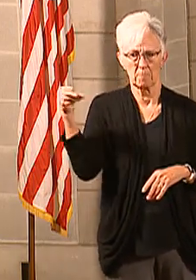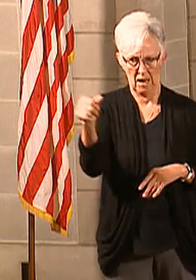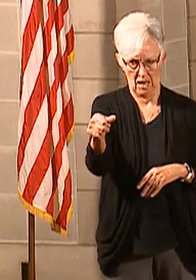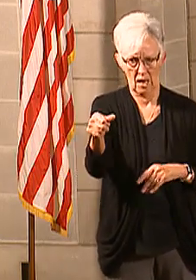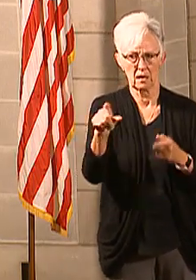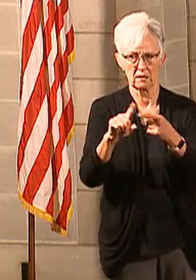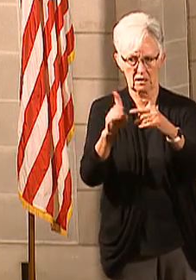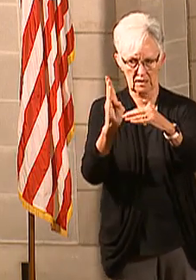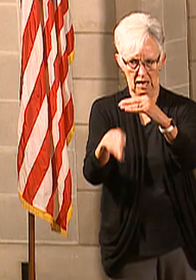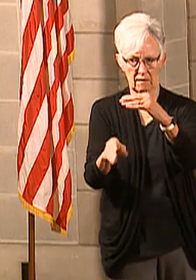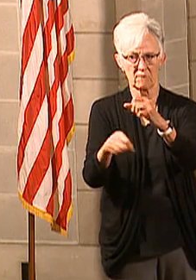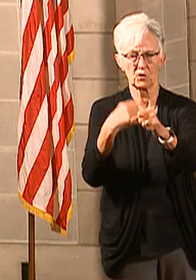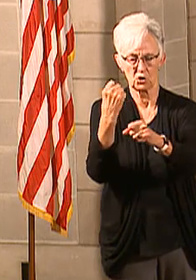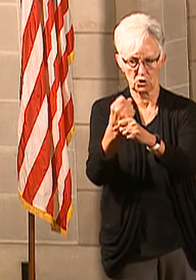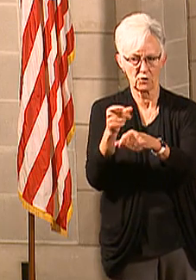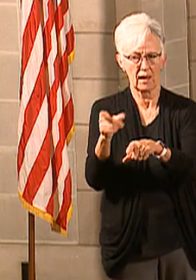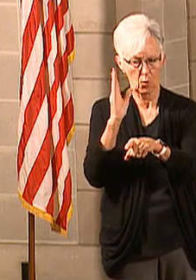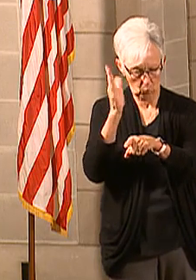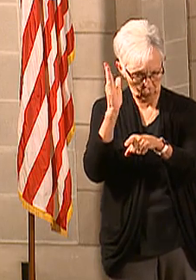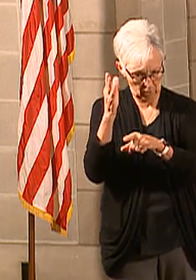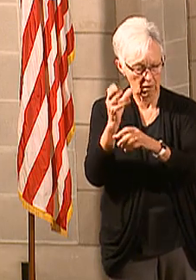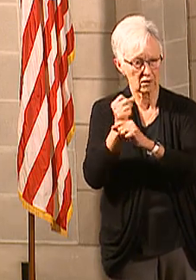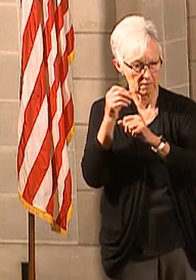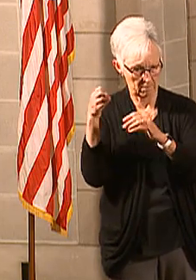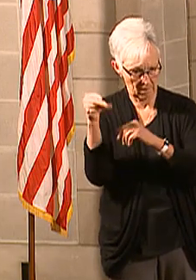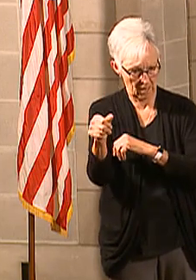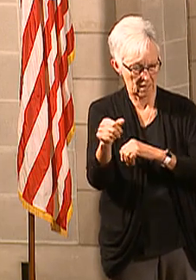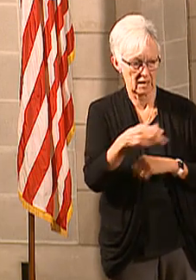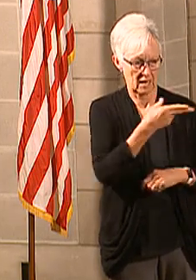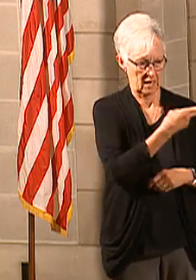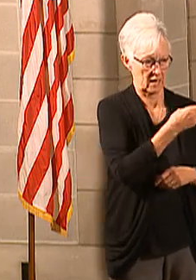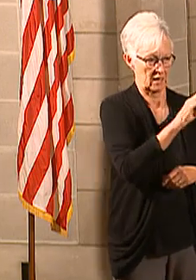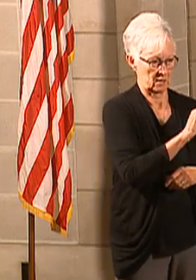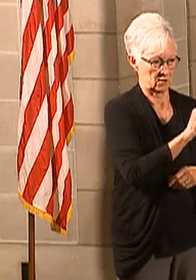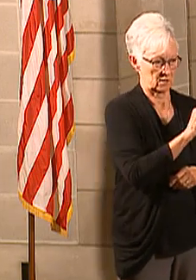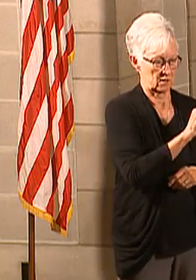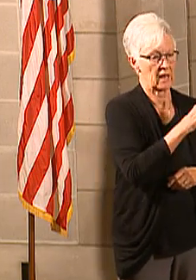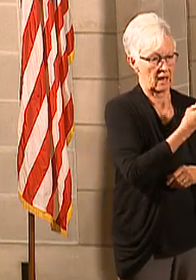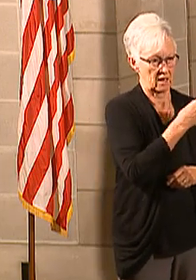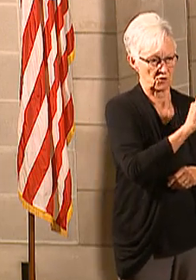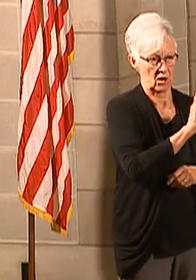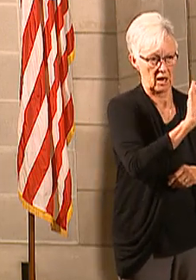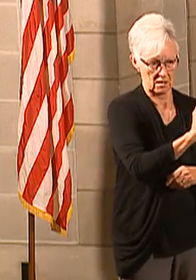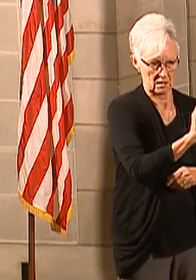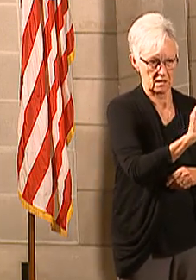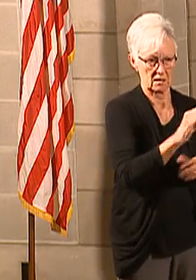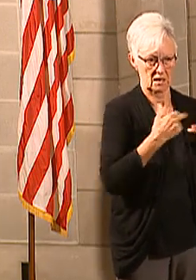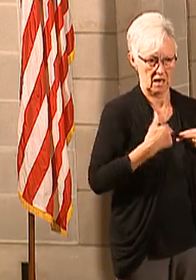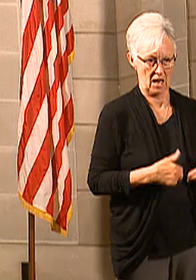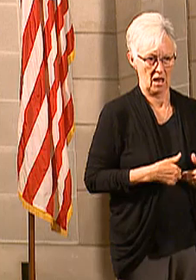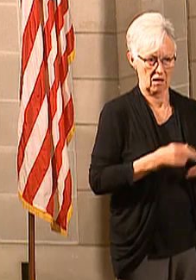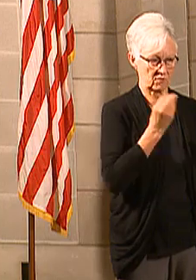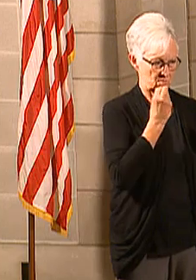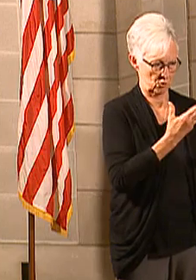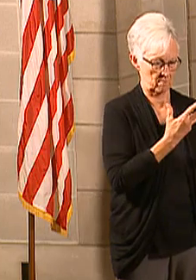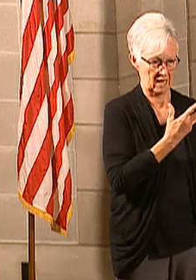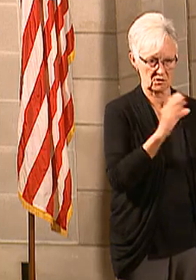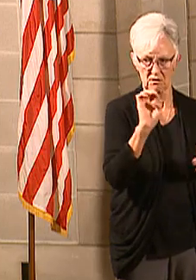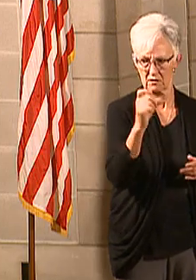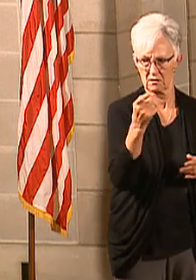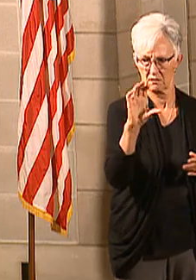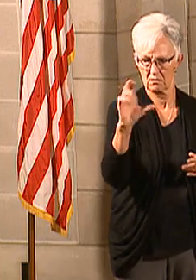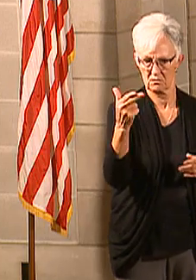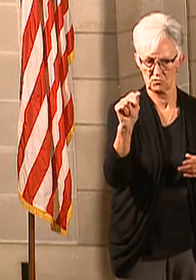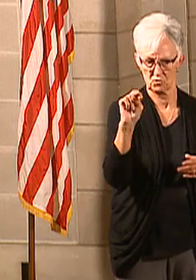year. And with regard to the HEI, the health information, or HIE, the health information exchange,